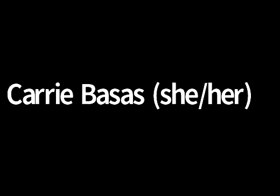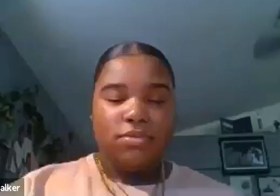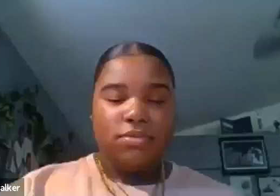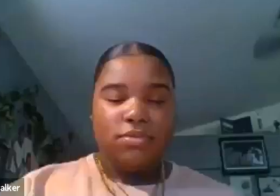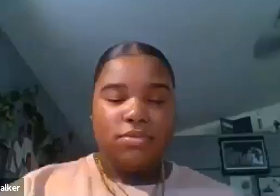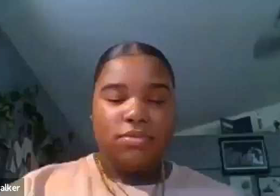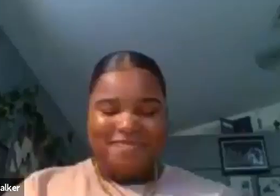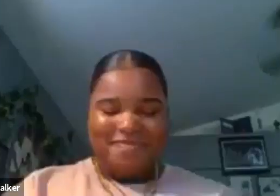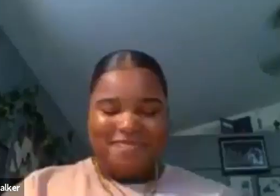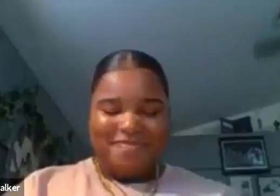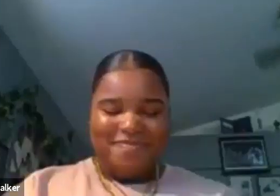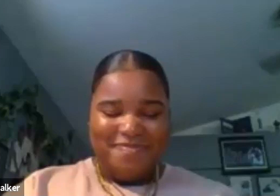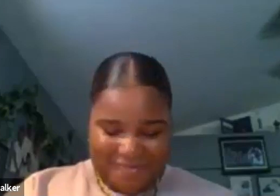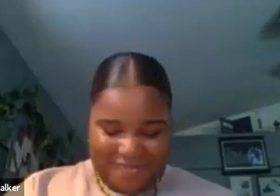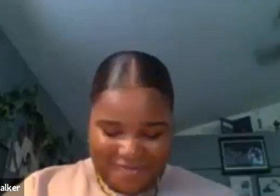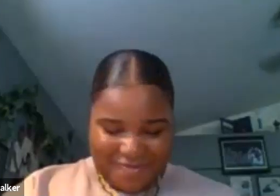Um,